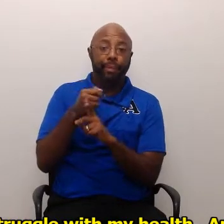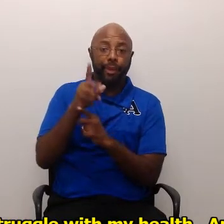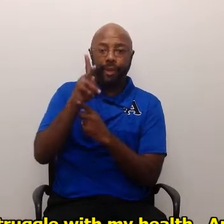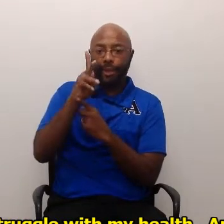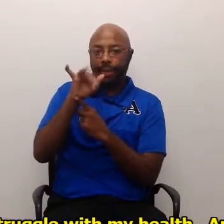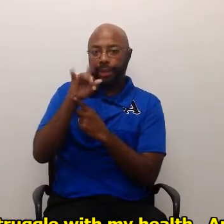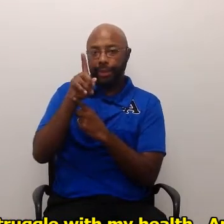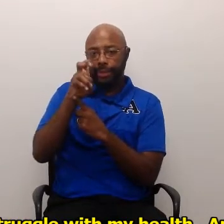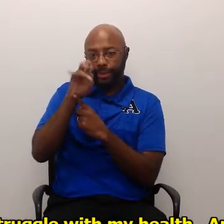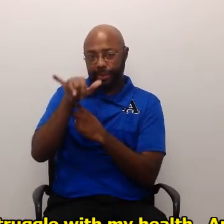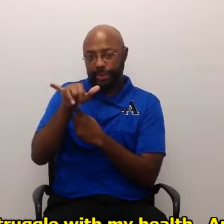health.